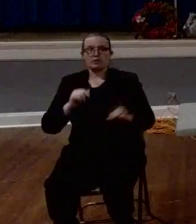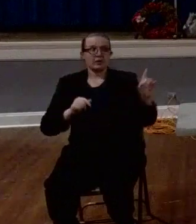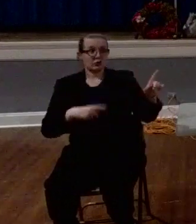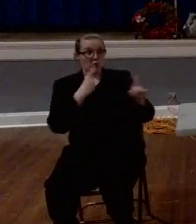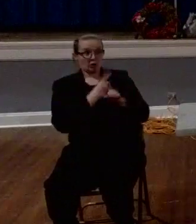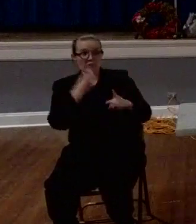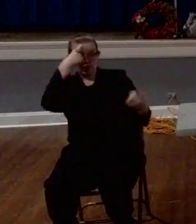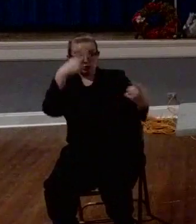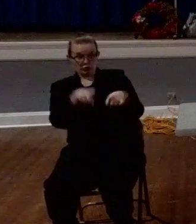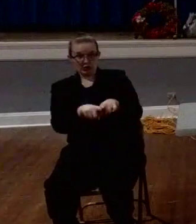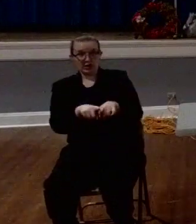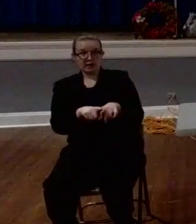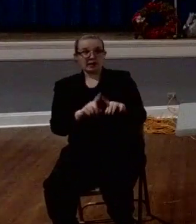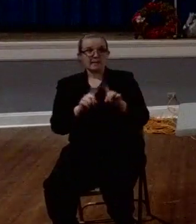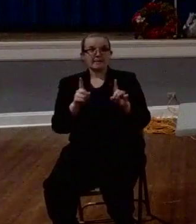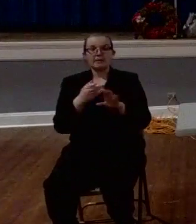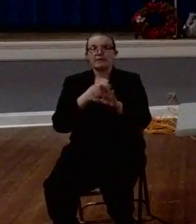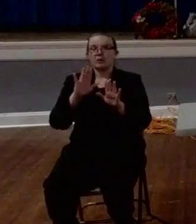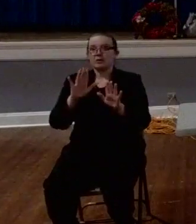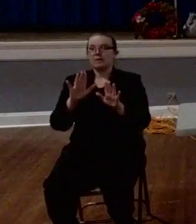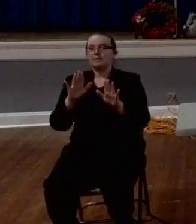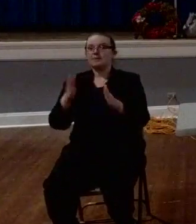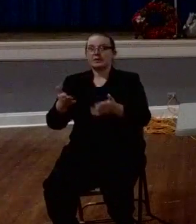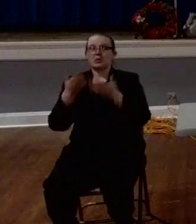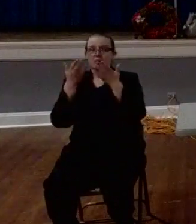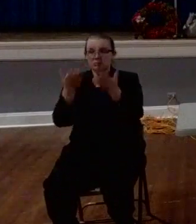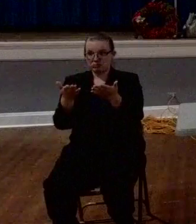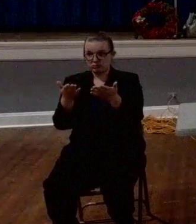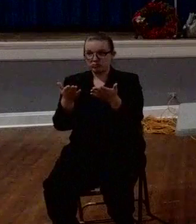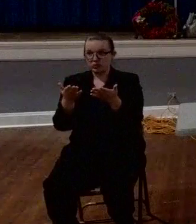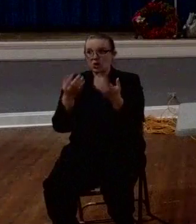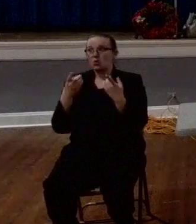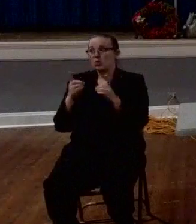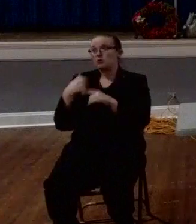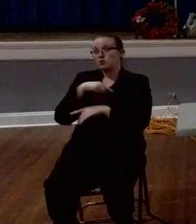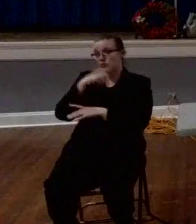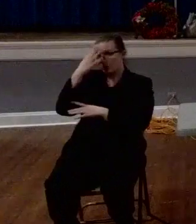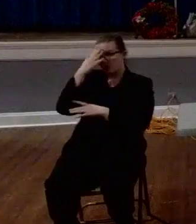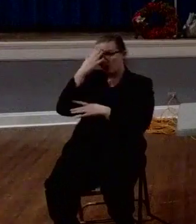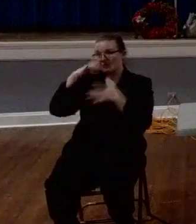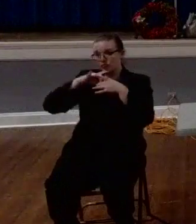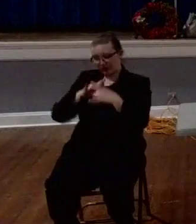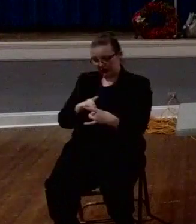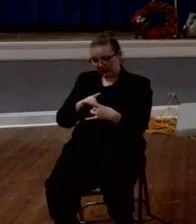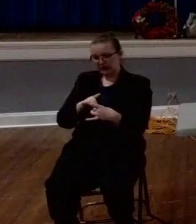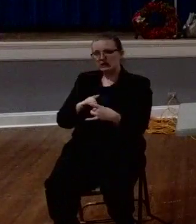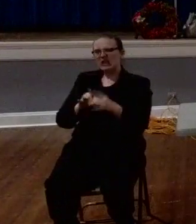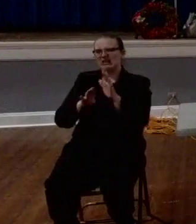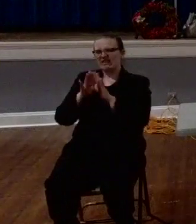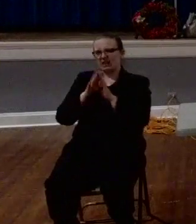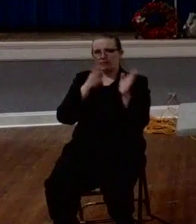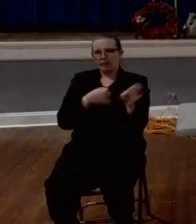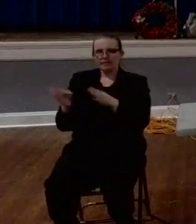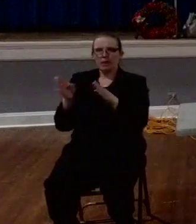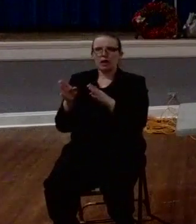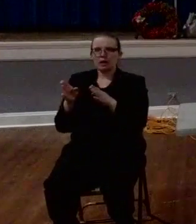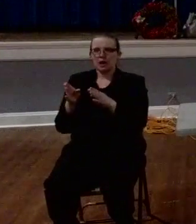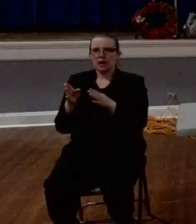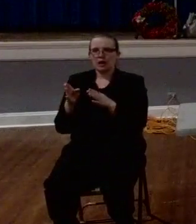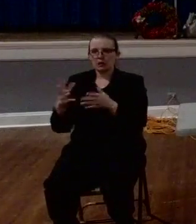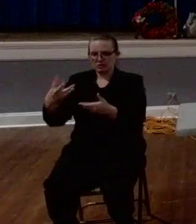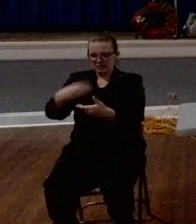I agree, and real quick, Nathan, and I'll offer up, while we know that this is about the development plan and maybe what goes into